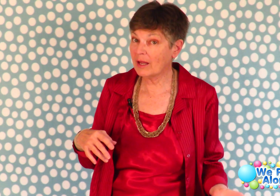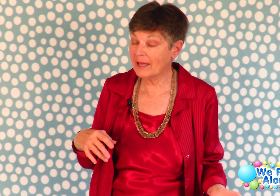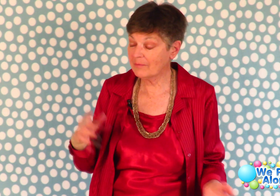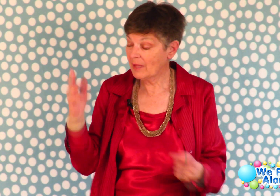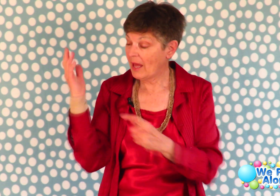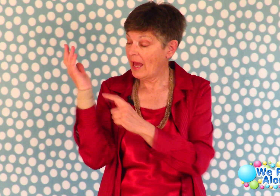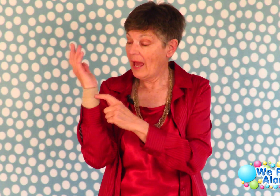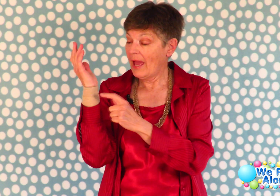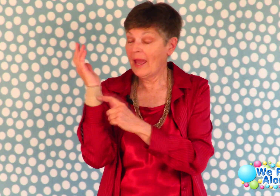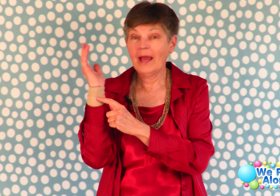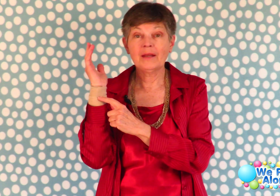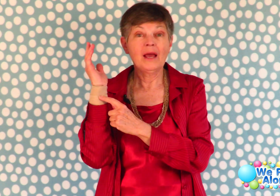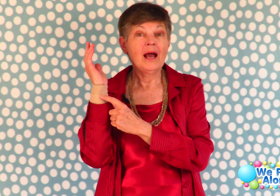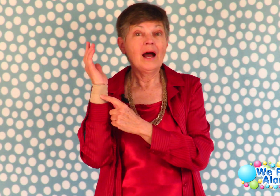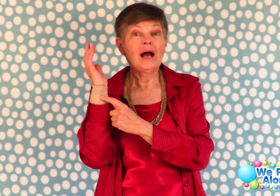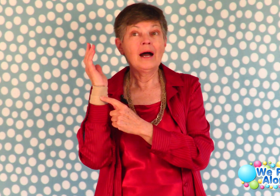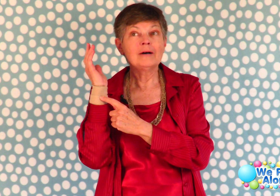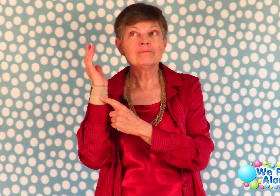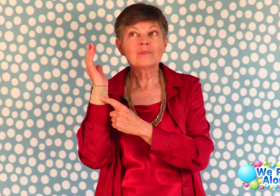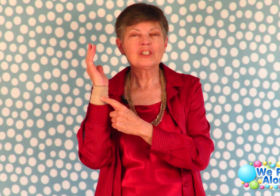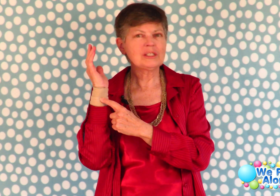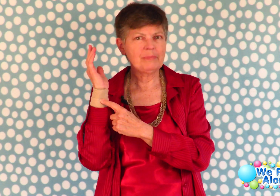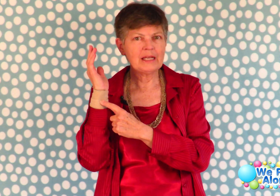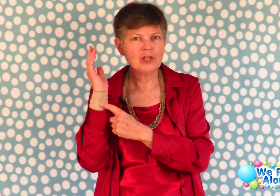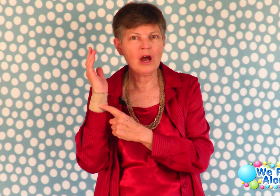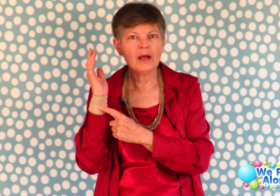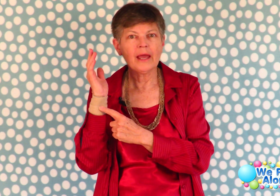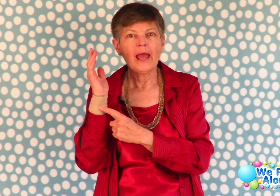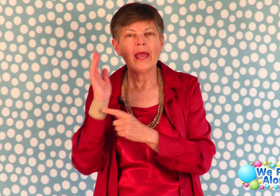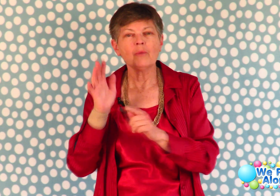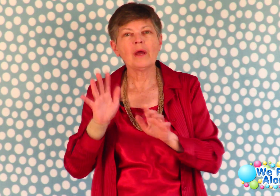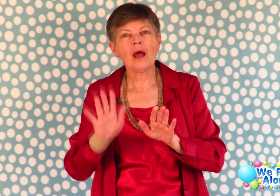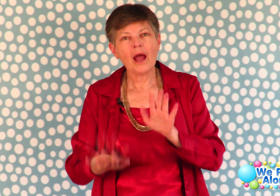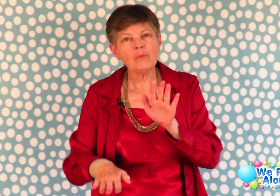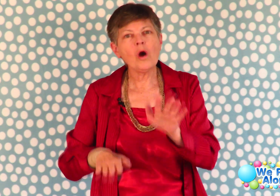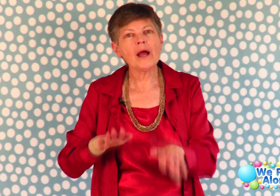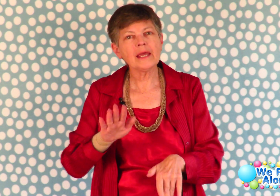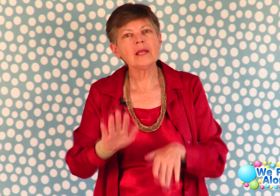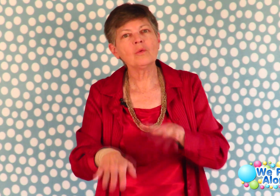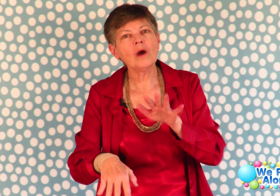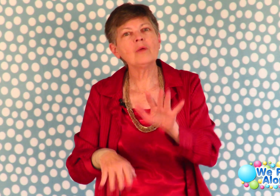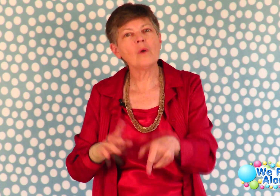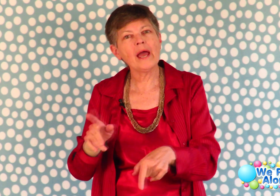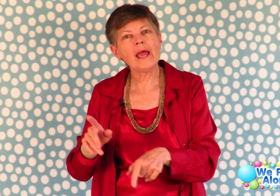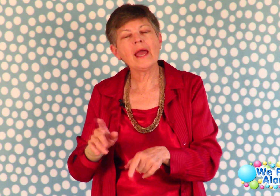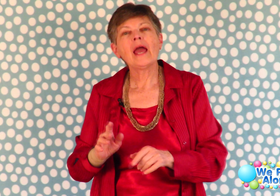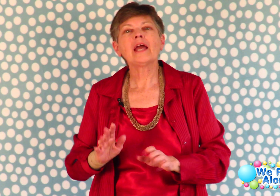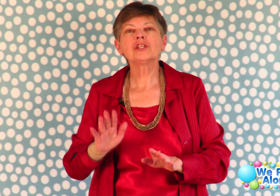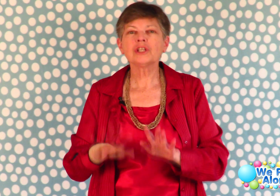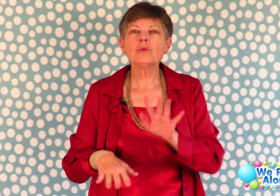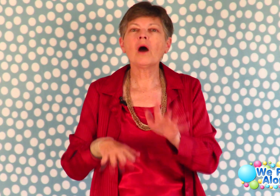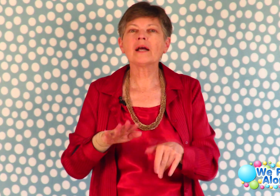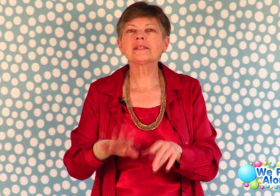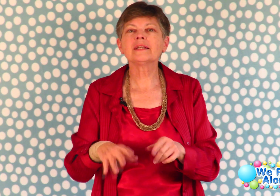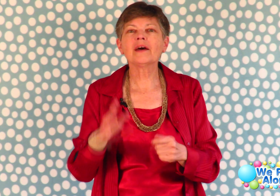Tamale. And she's a big dog, and when I'm walking one way and she walks